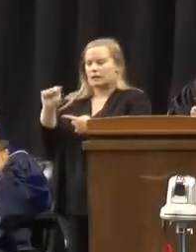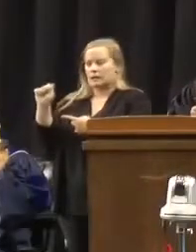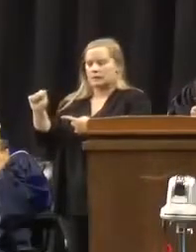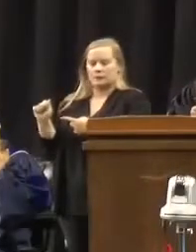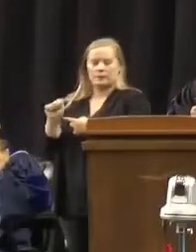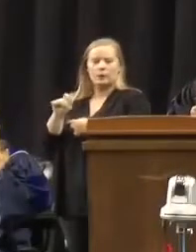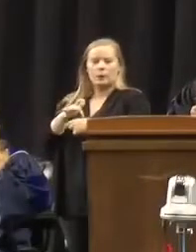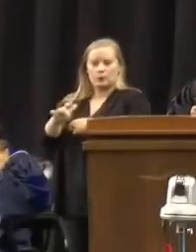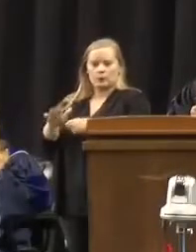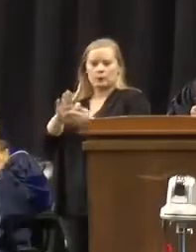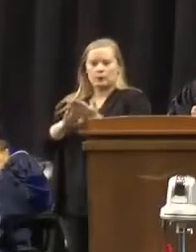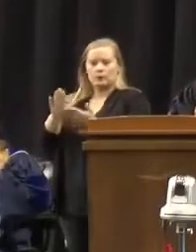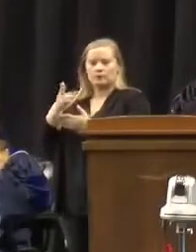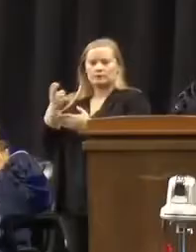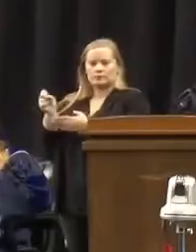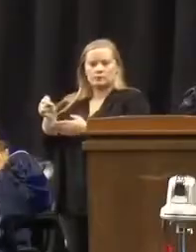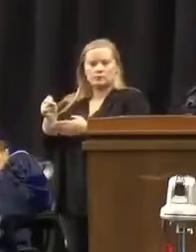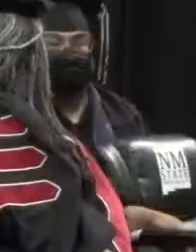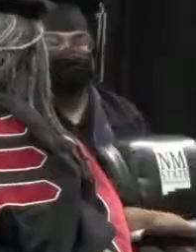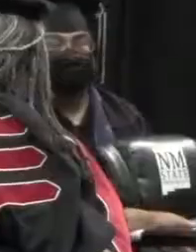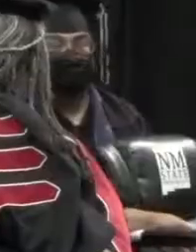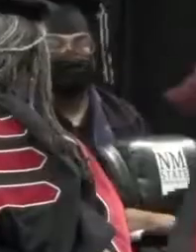Arrowhead Park Early College High School.